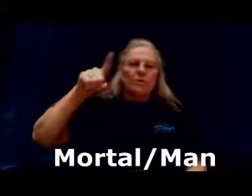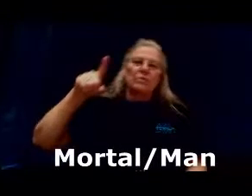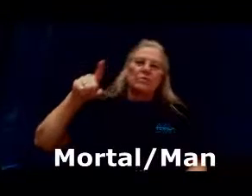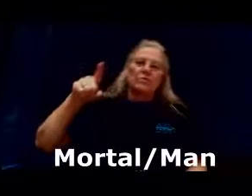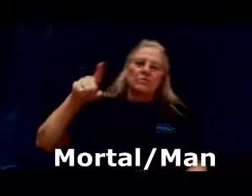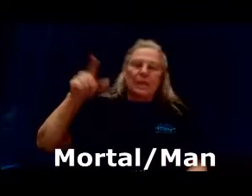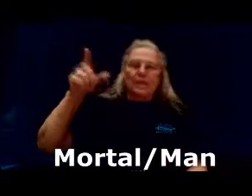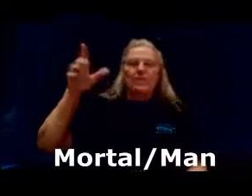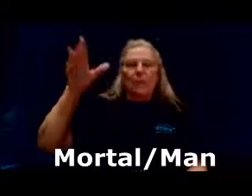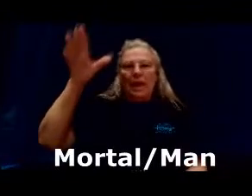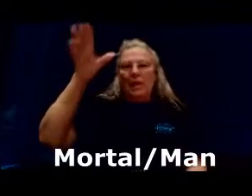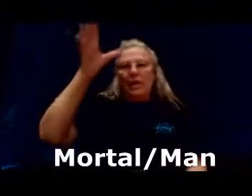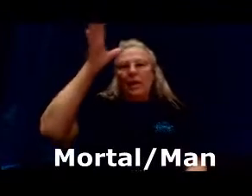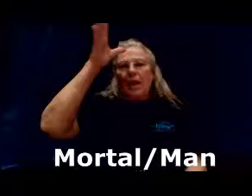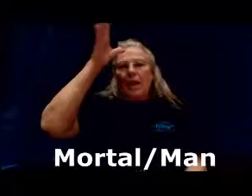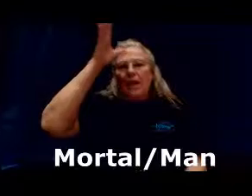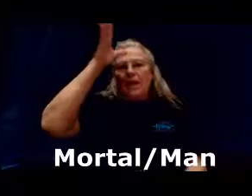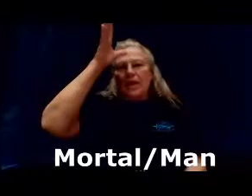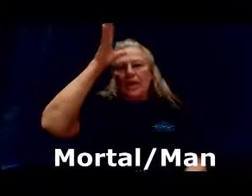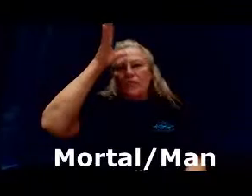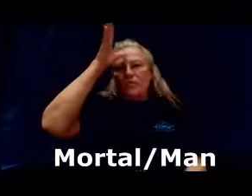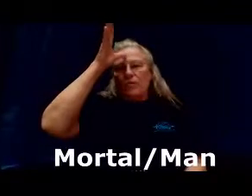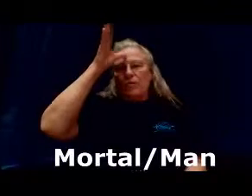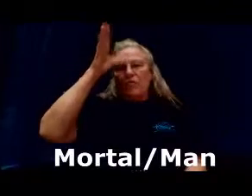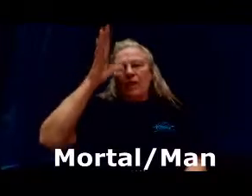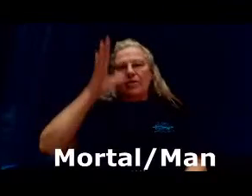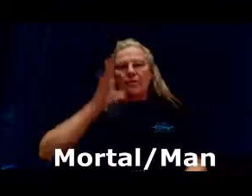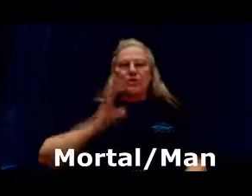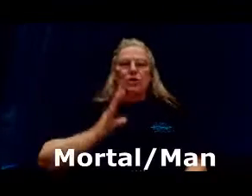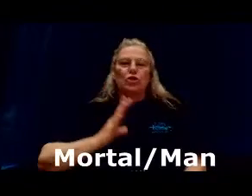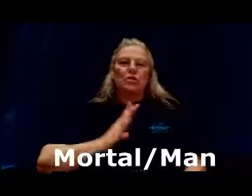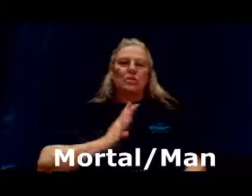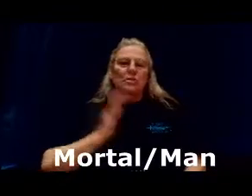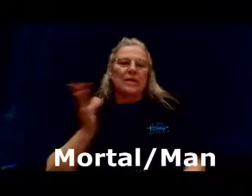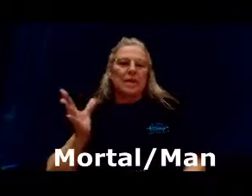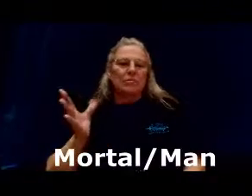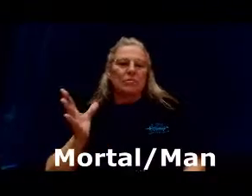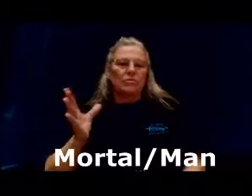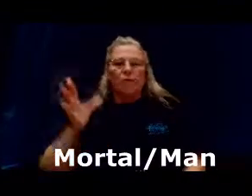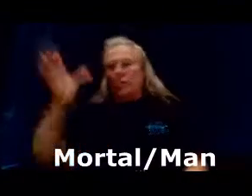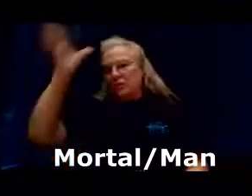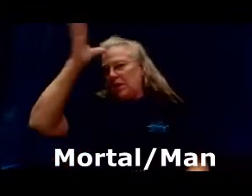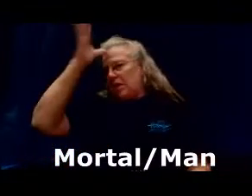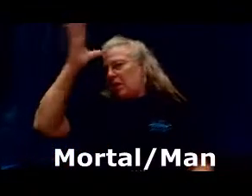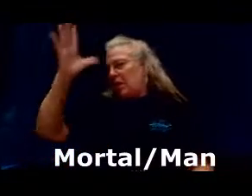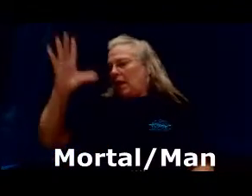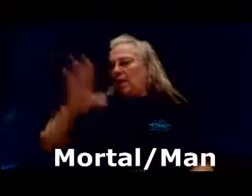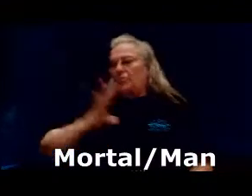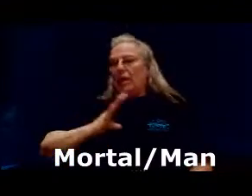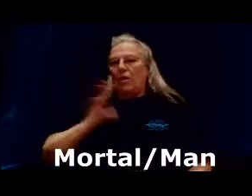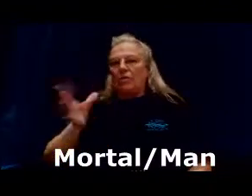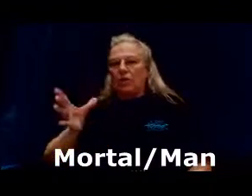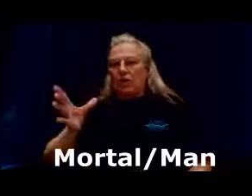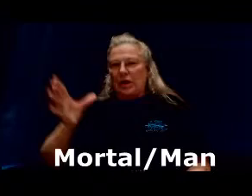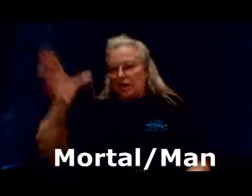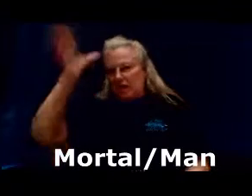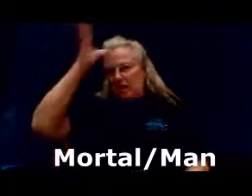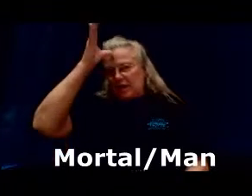Mortal means man, and that comes from the father position down to almost right off the chest. It's